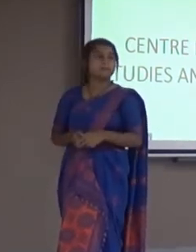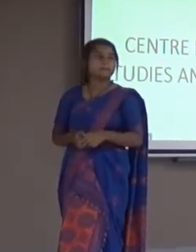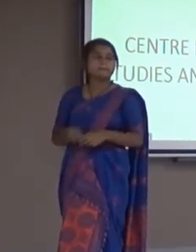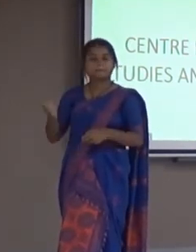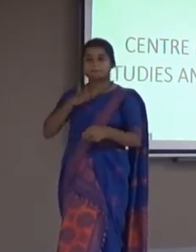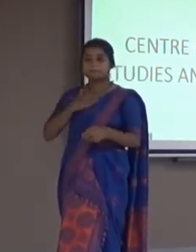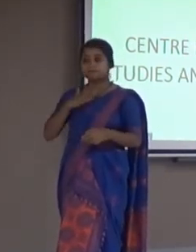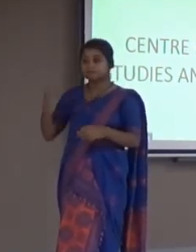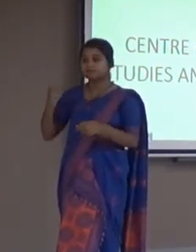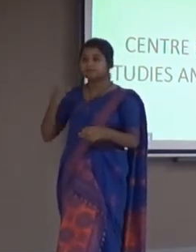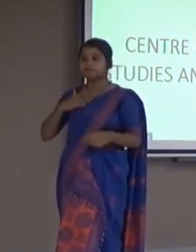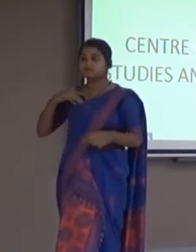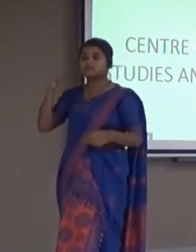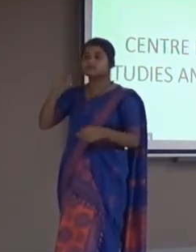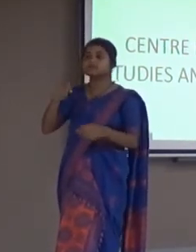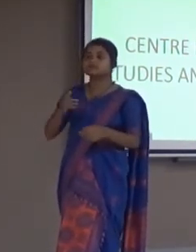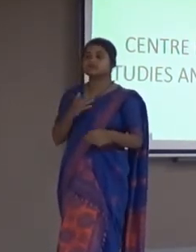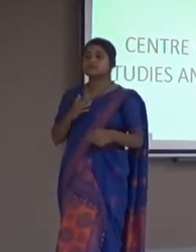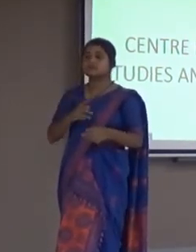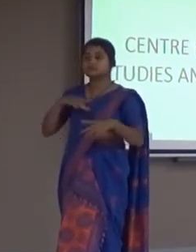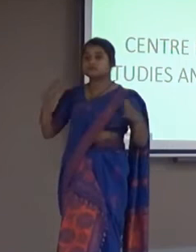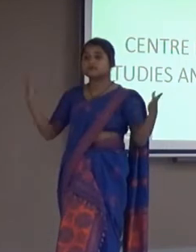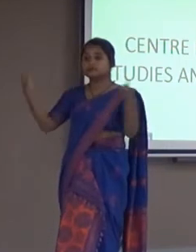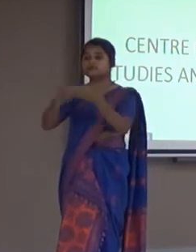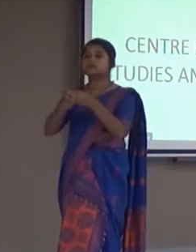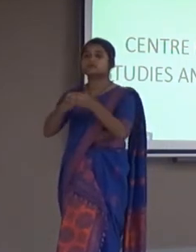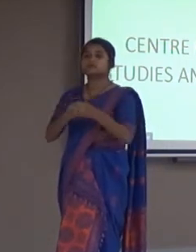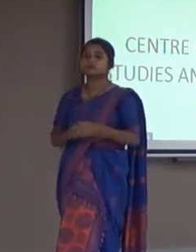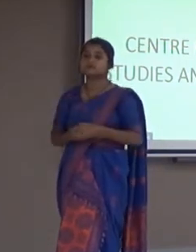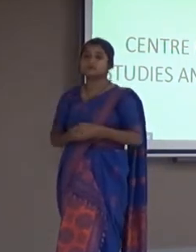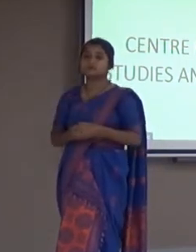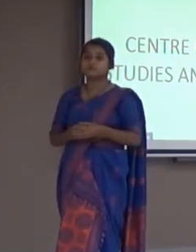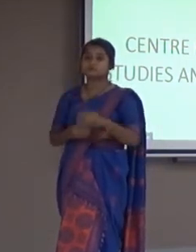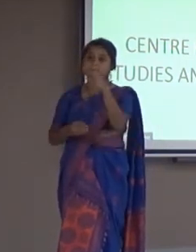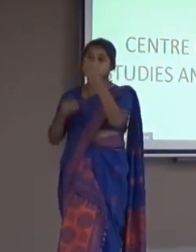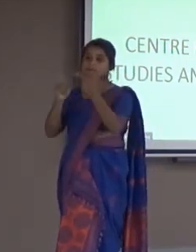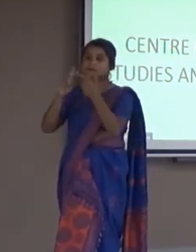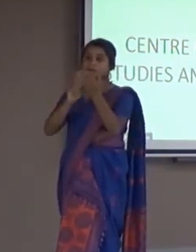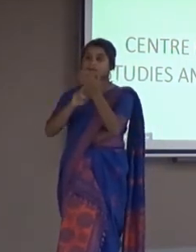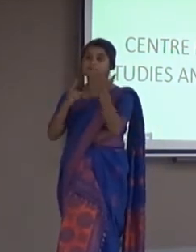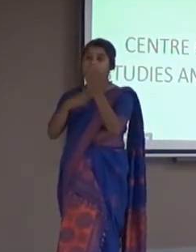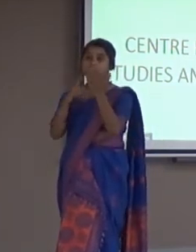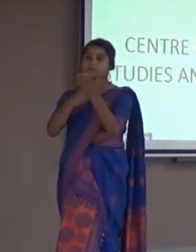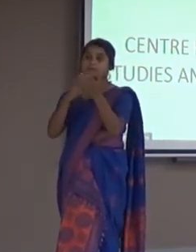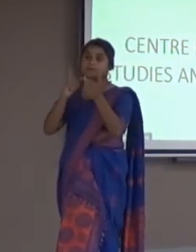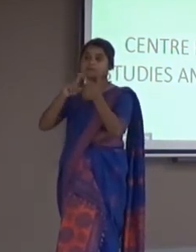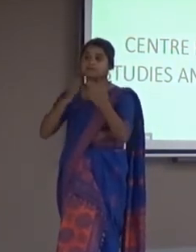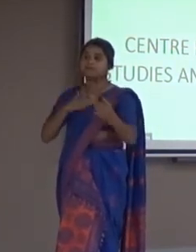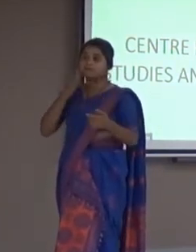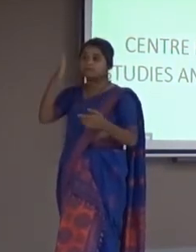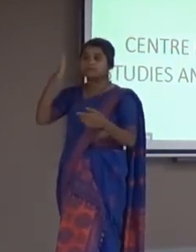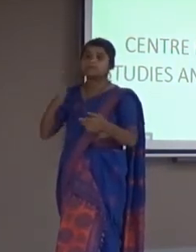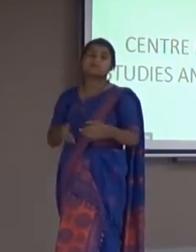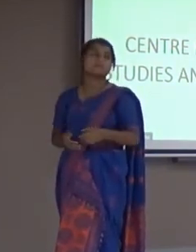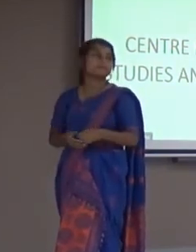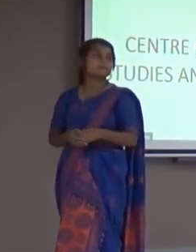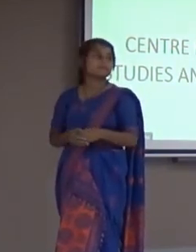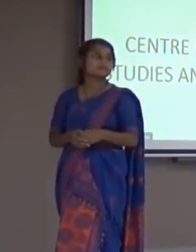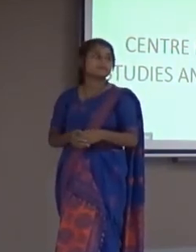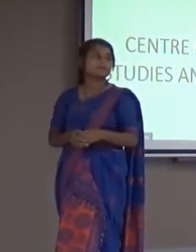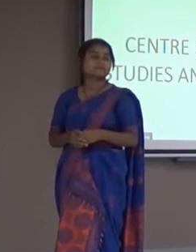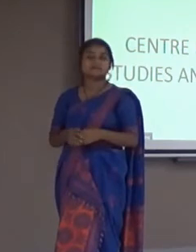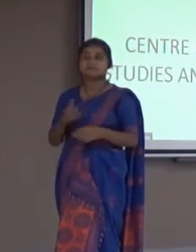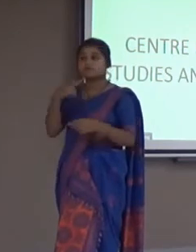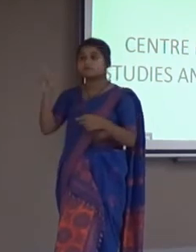am confident enough that the kind of team which we have at our center, that soon we are able to make a dent into the